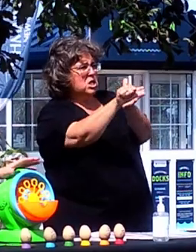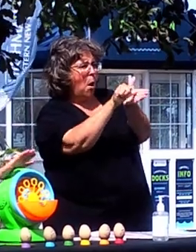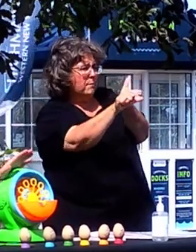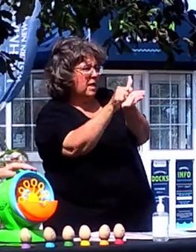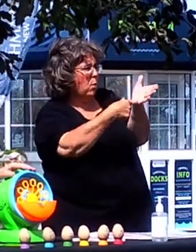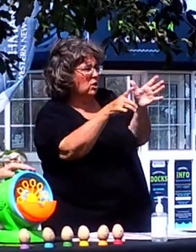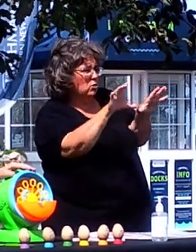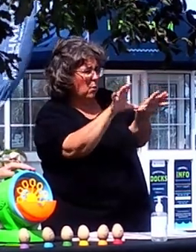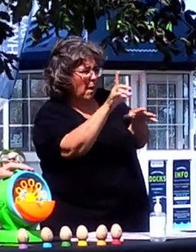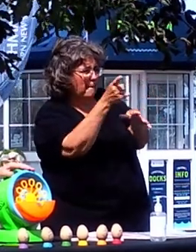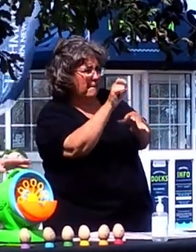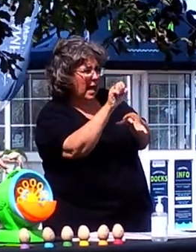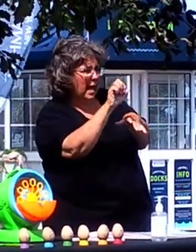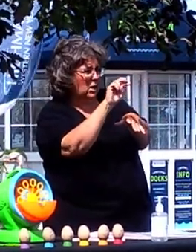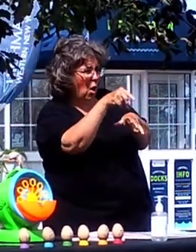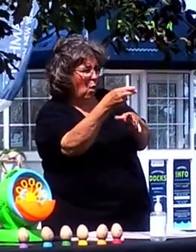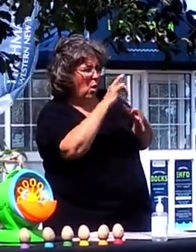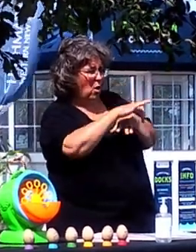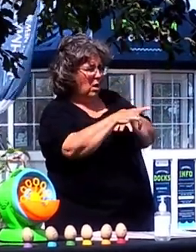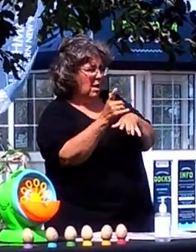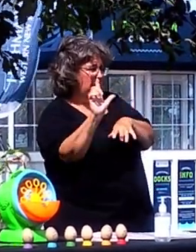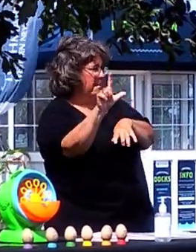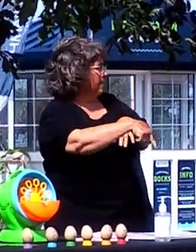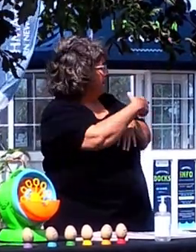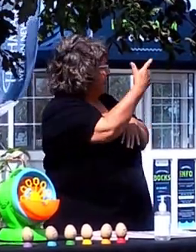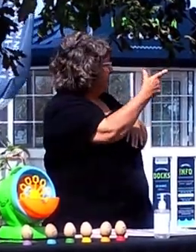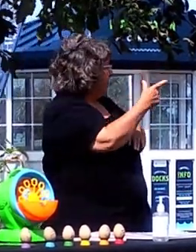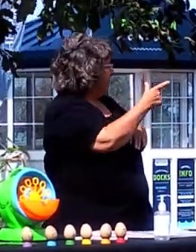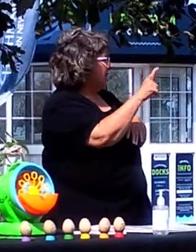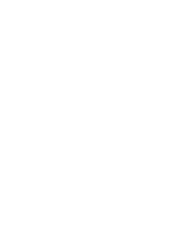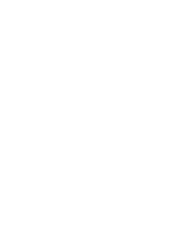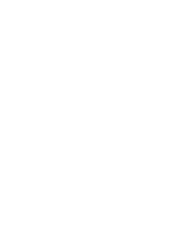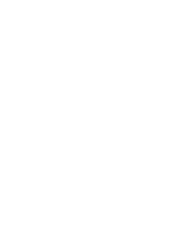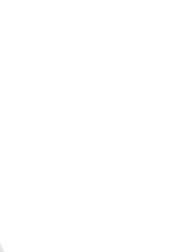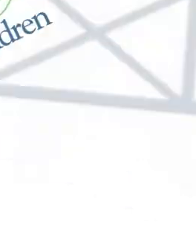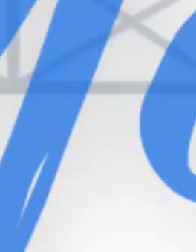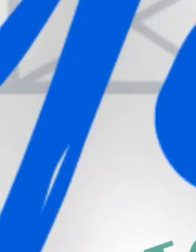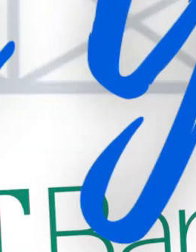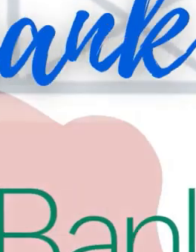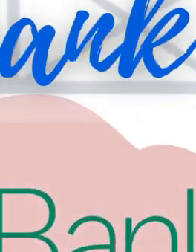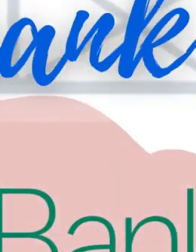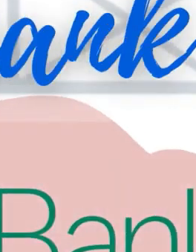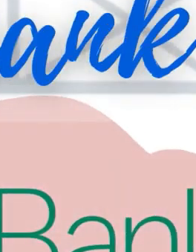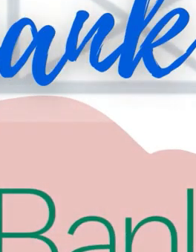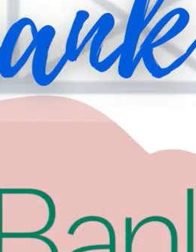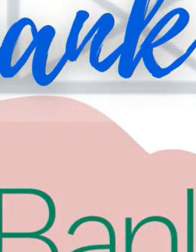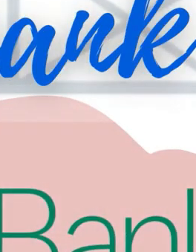like what you guys did with Play-Doh earlier. I'm gonna pass my mic off to Miss Sam before